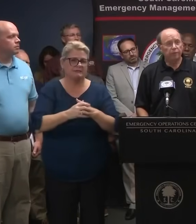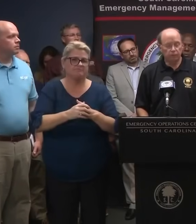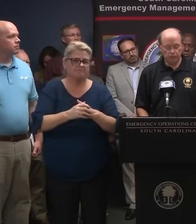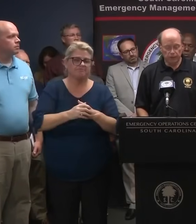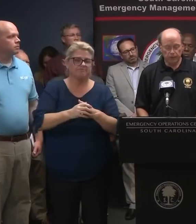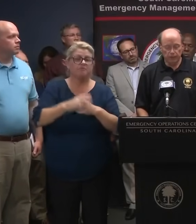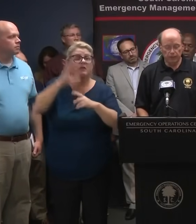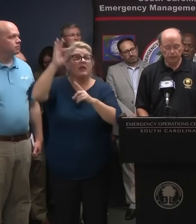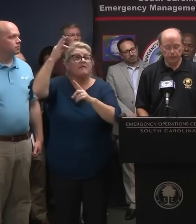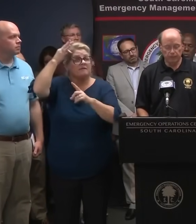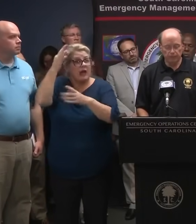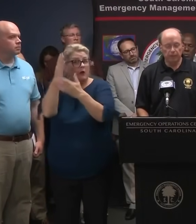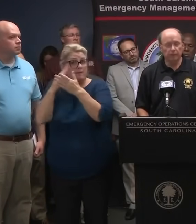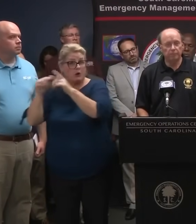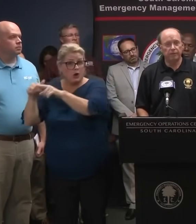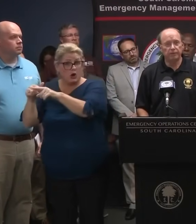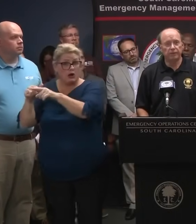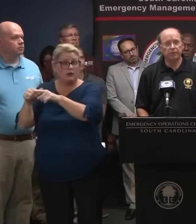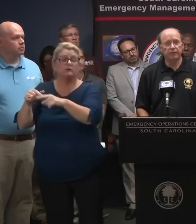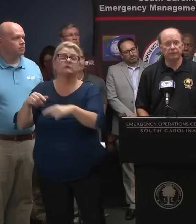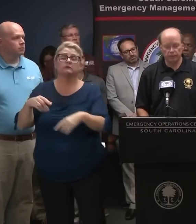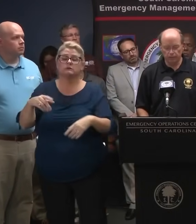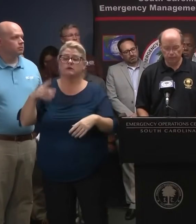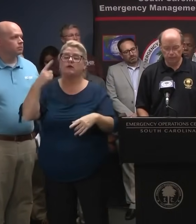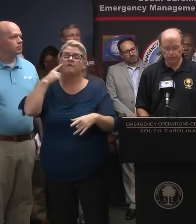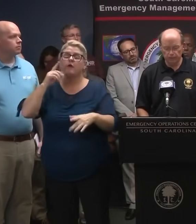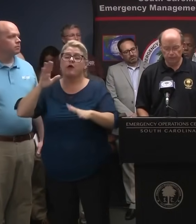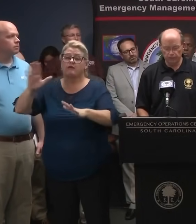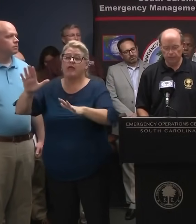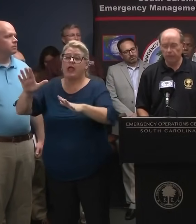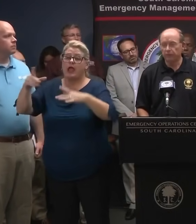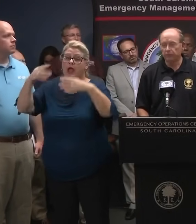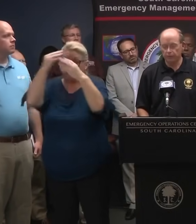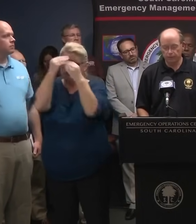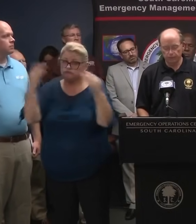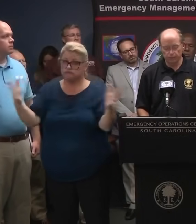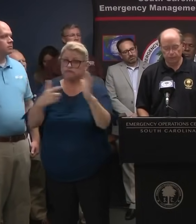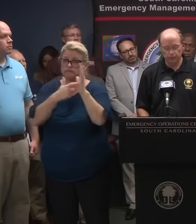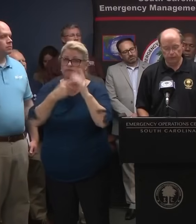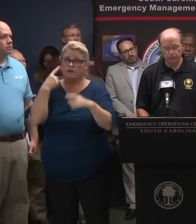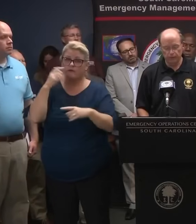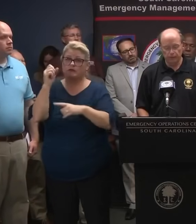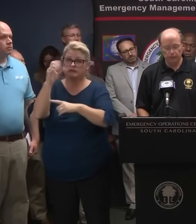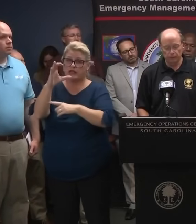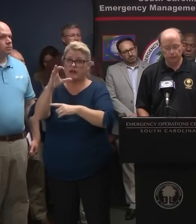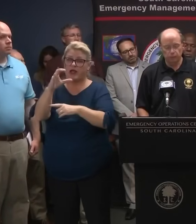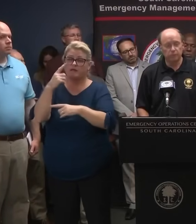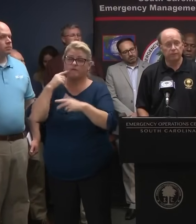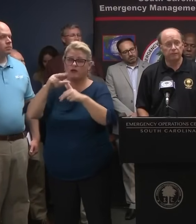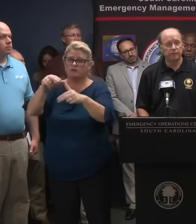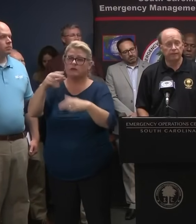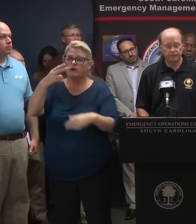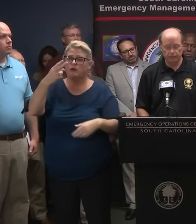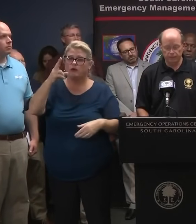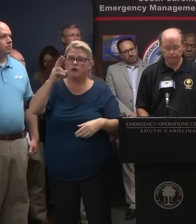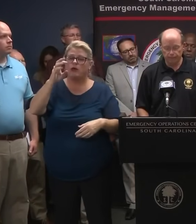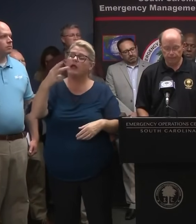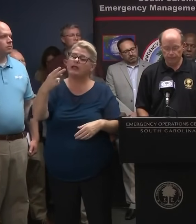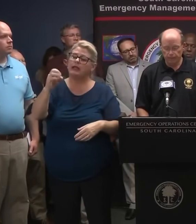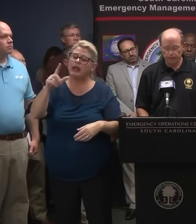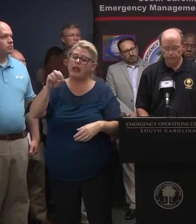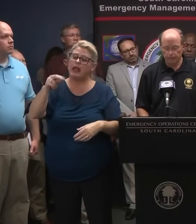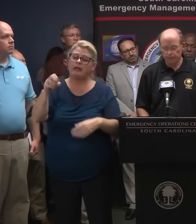1-866-246-0133. On the federal side, an expedited major disaster declaration for South Carolina for Hurricane Helene was received last